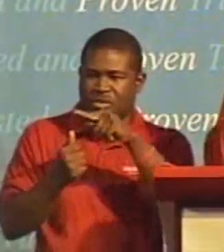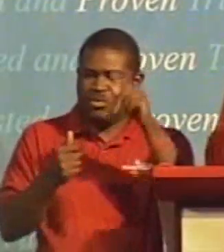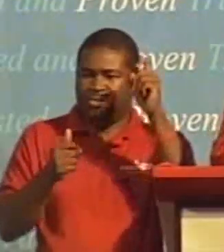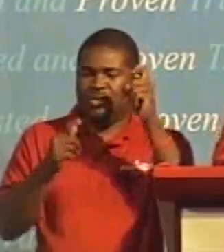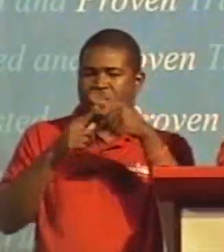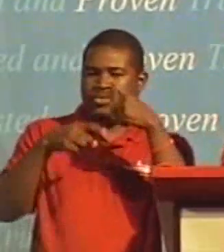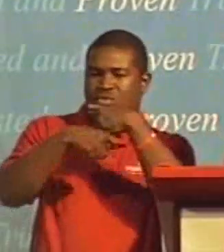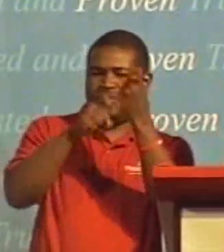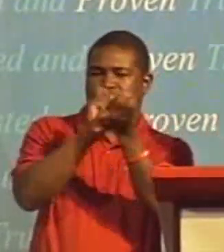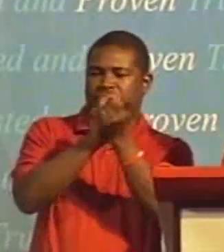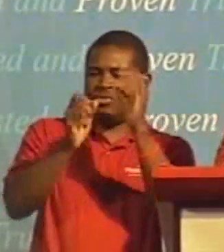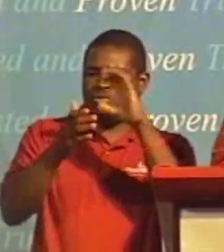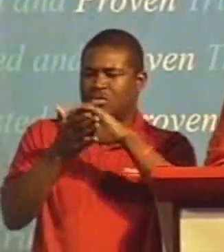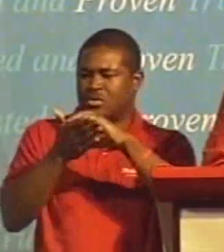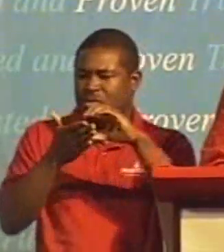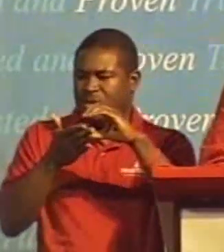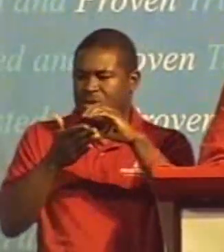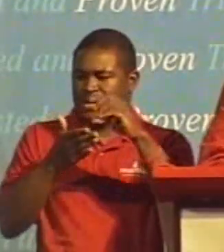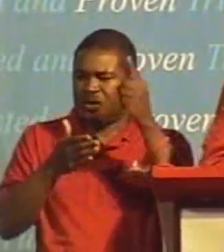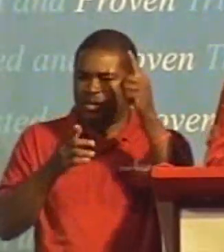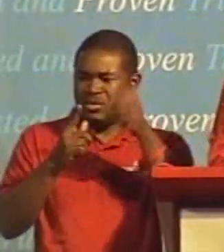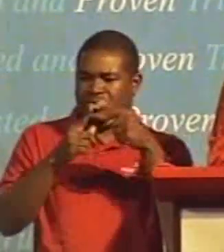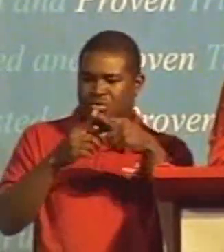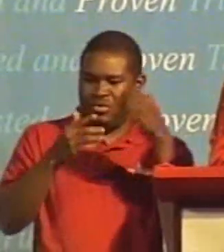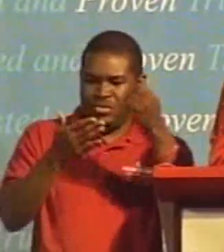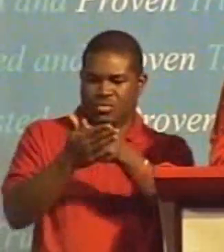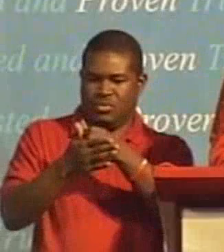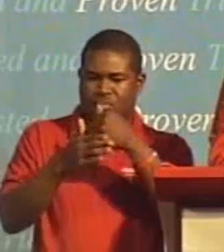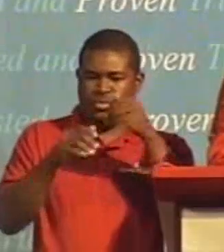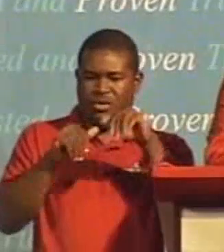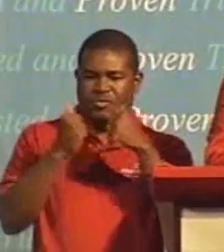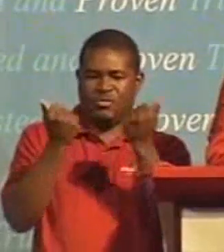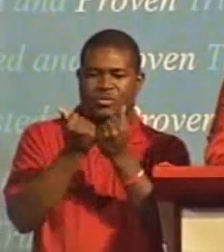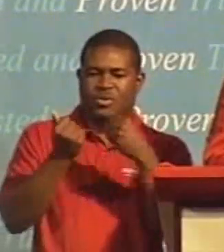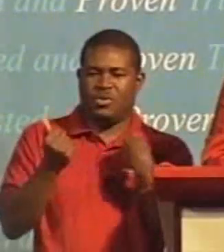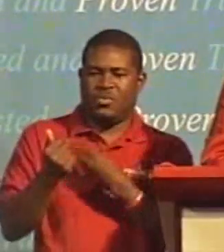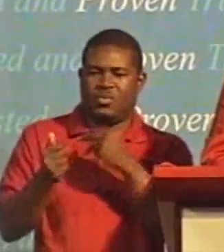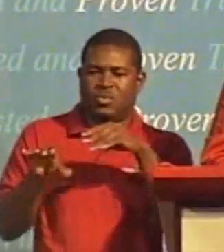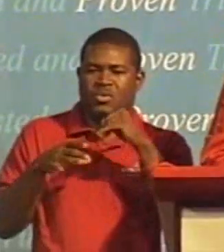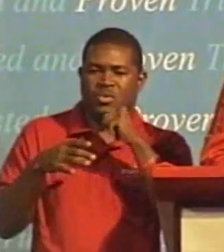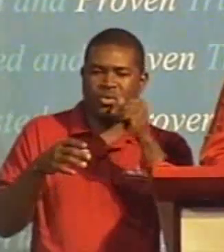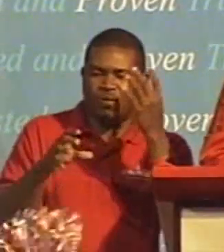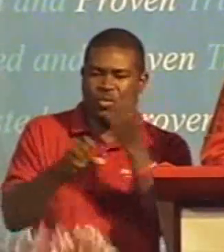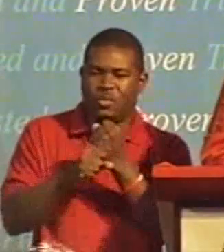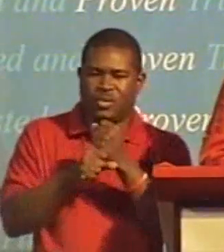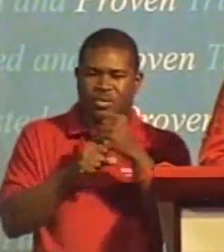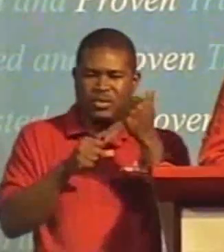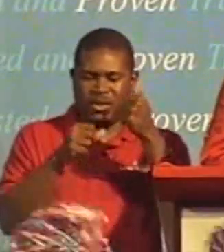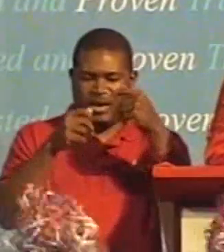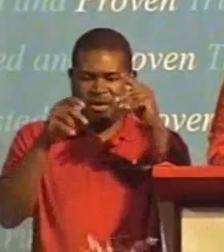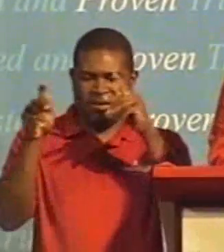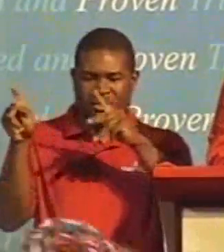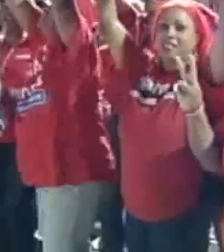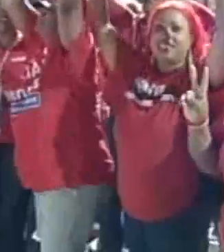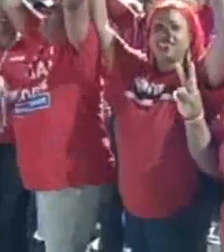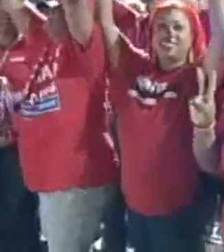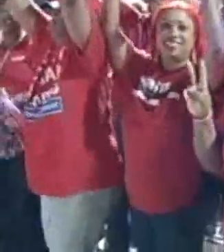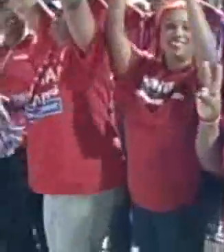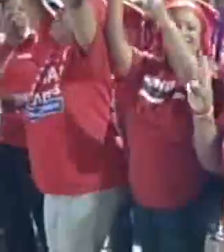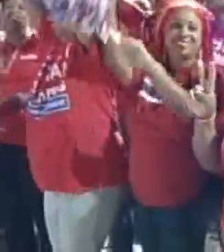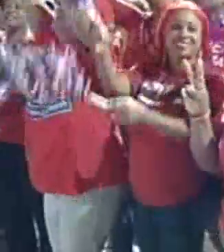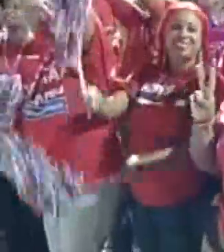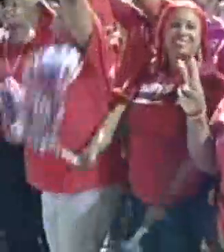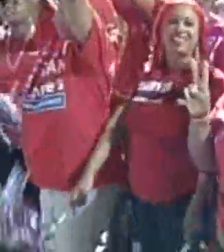your registration to your new address. We don't want any carpetbaggers or planted voters in any